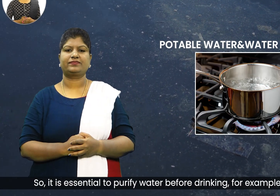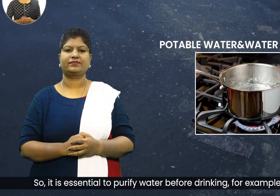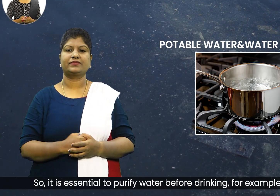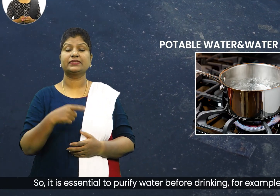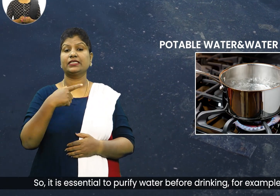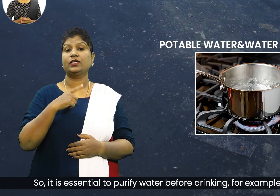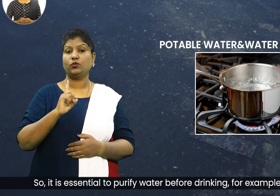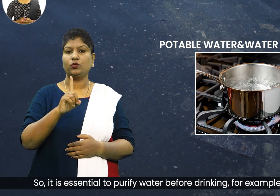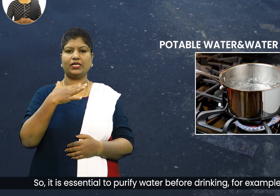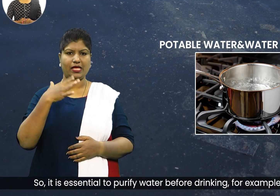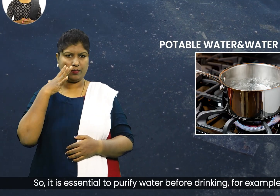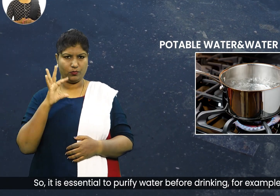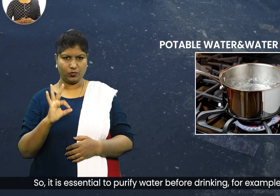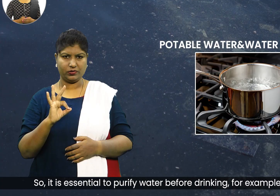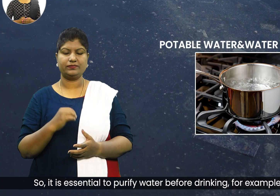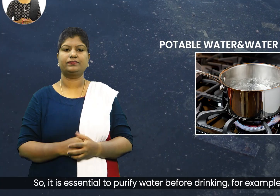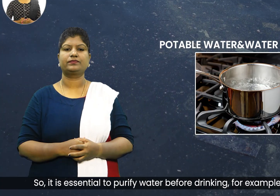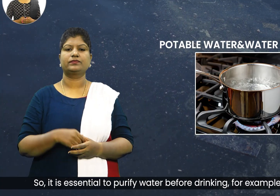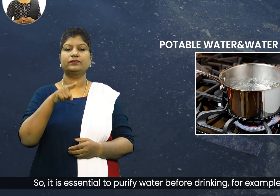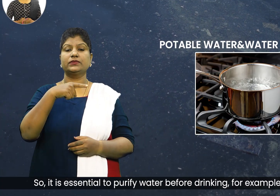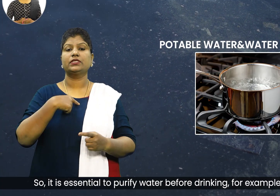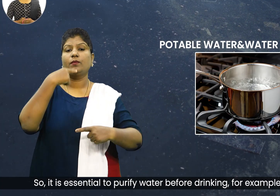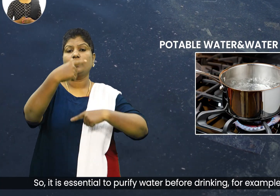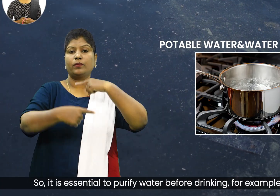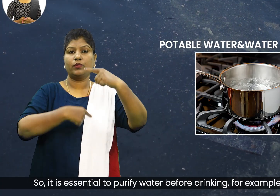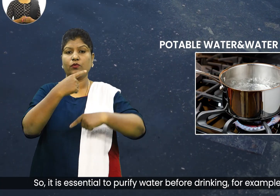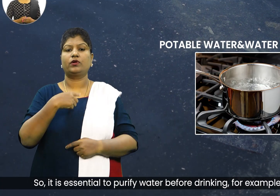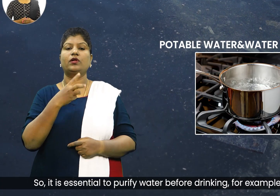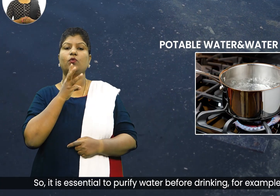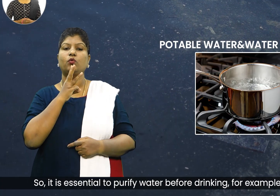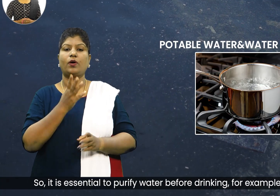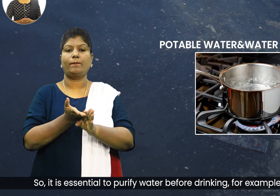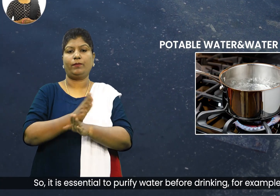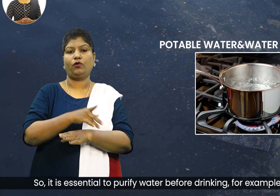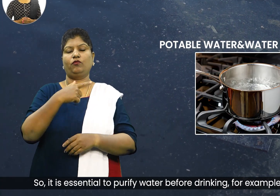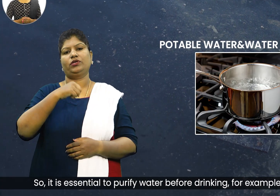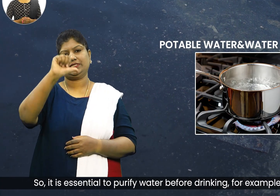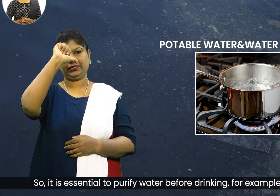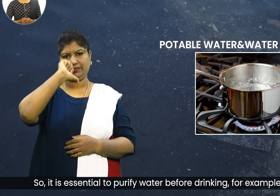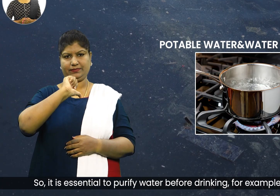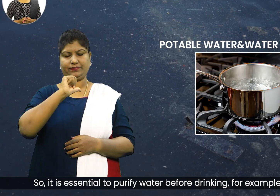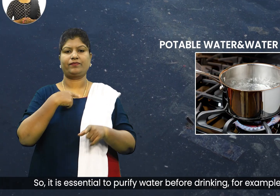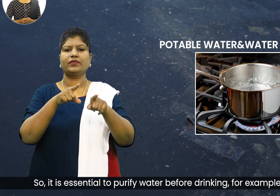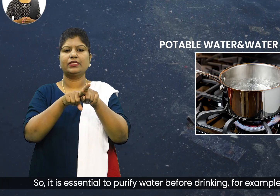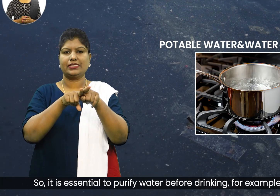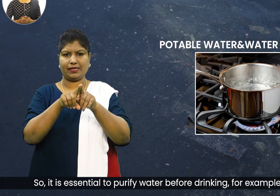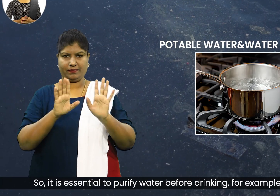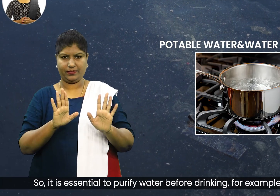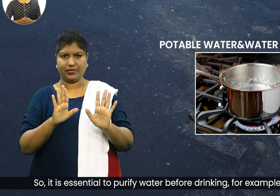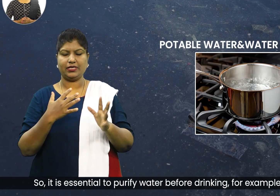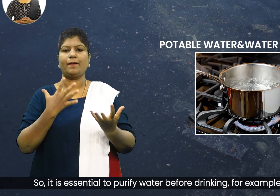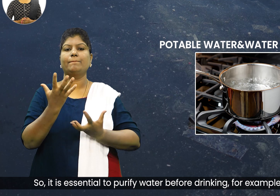So, it is essential to purify water before drinking, for example,